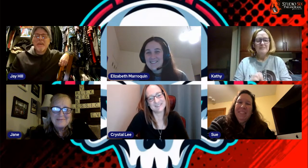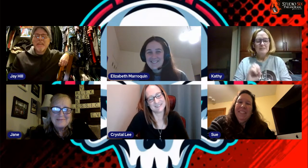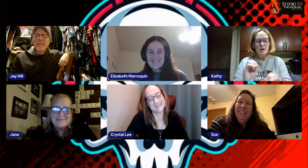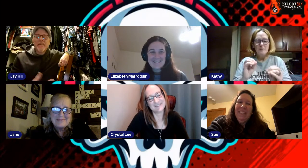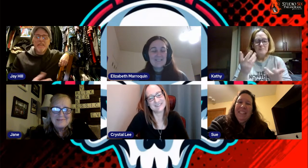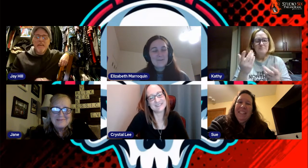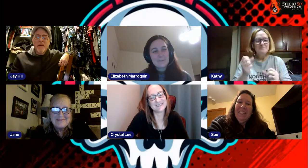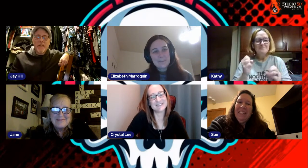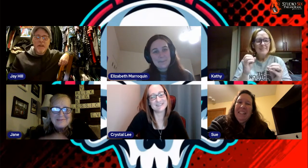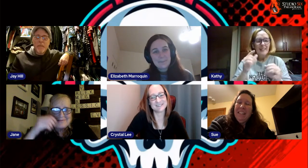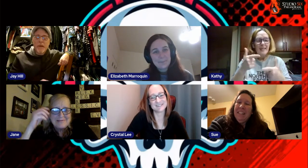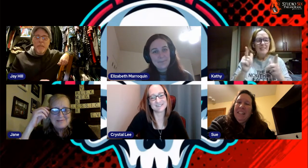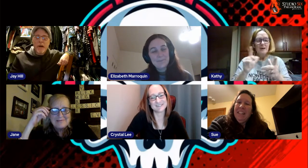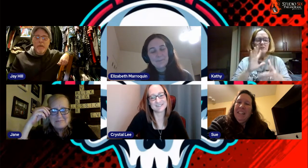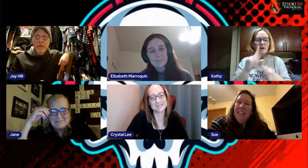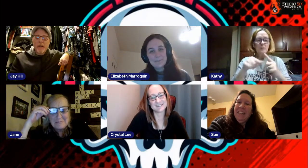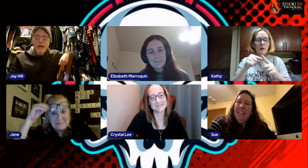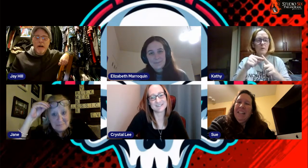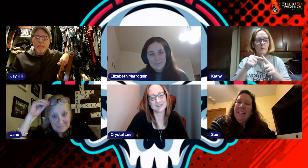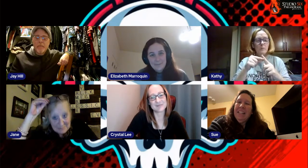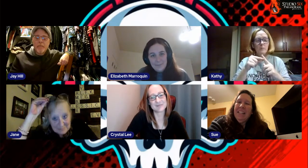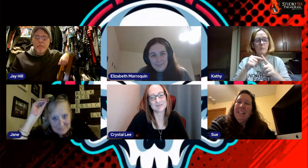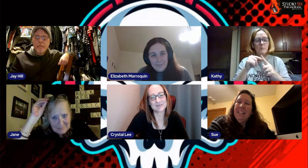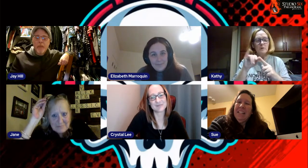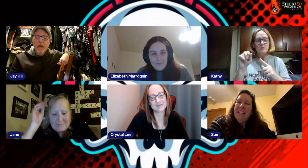So let's talk a little bit about